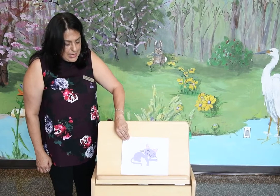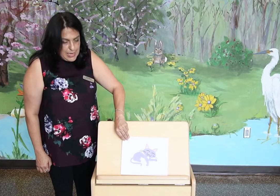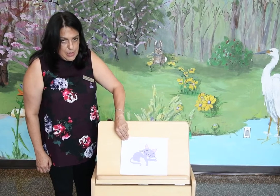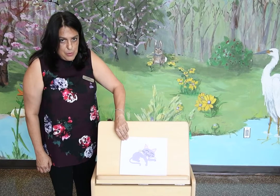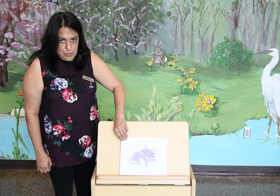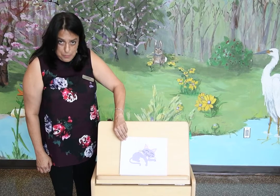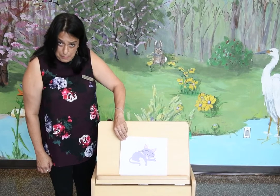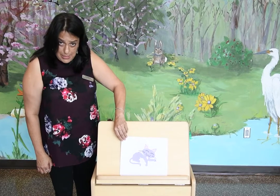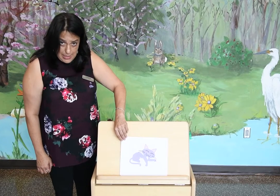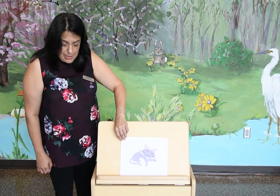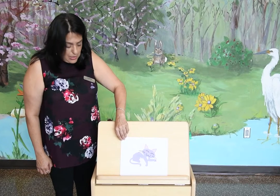Meow, meow.